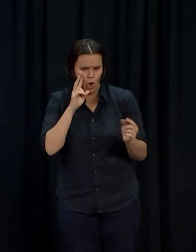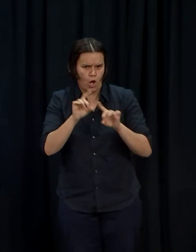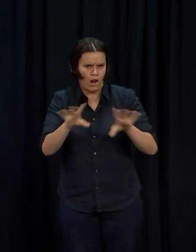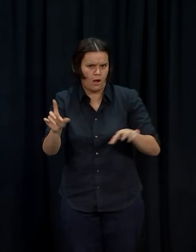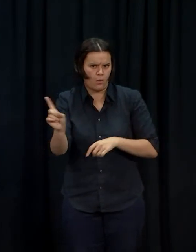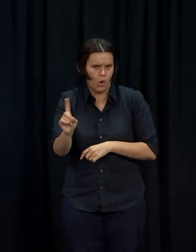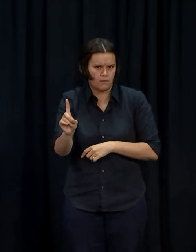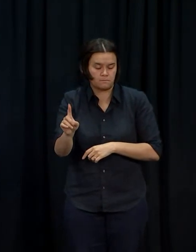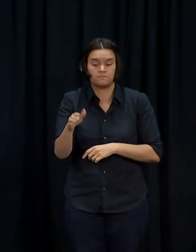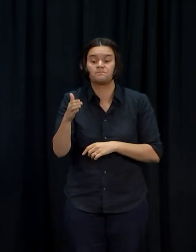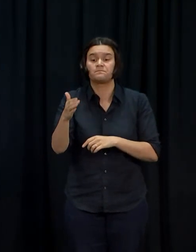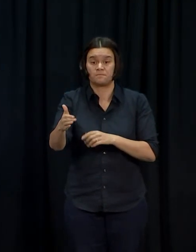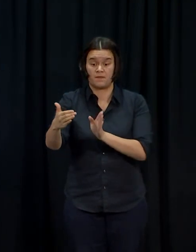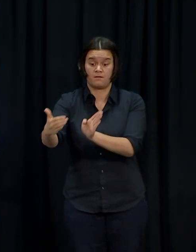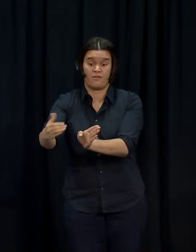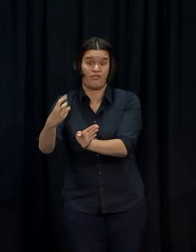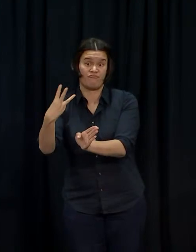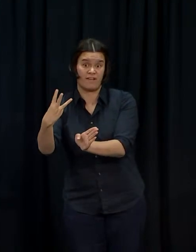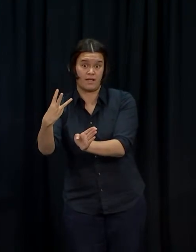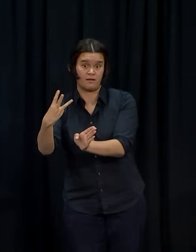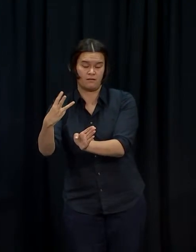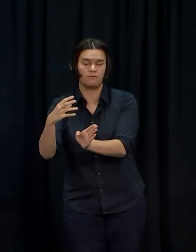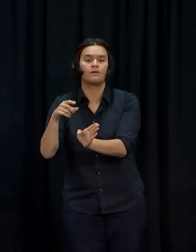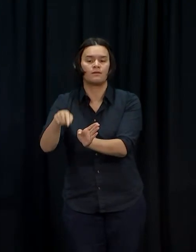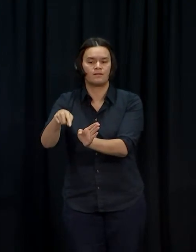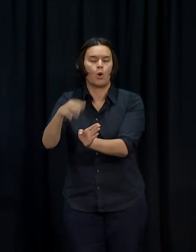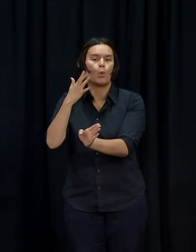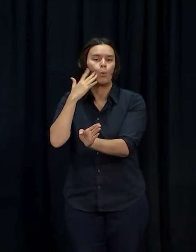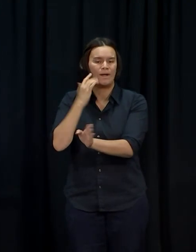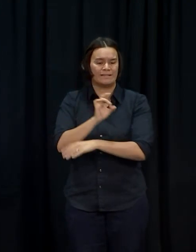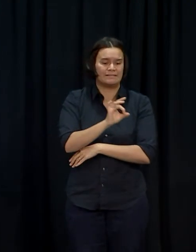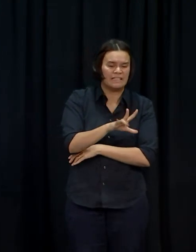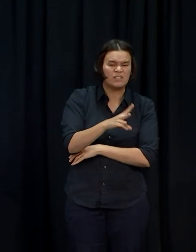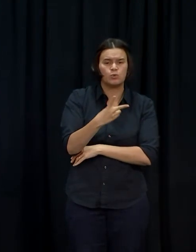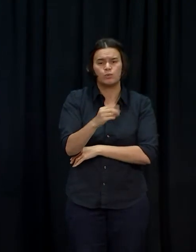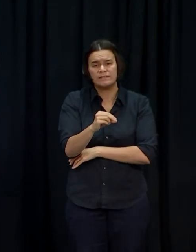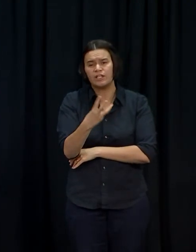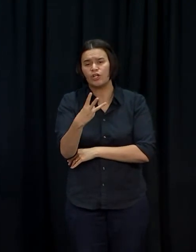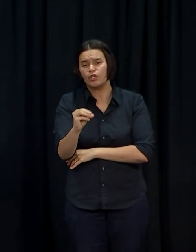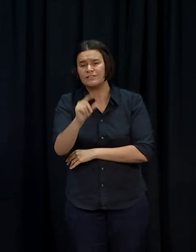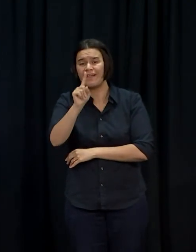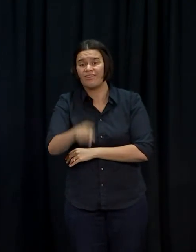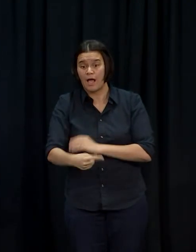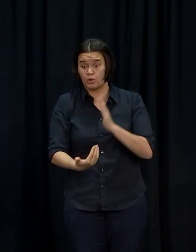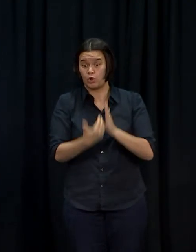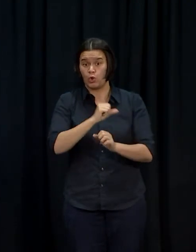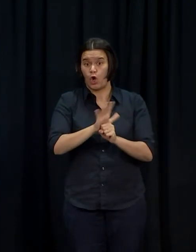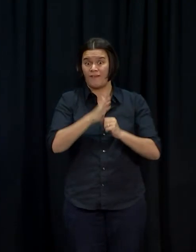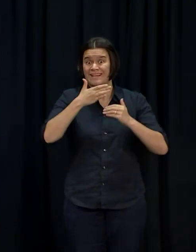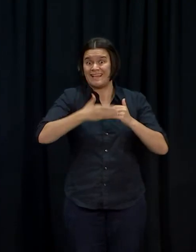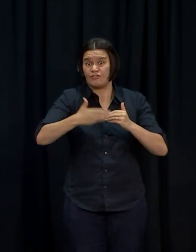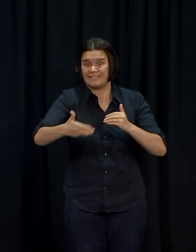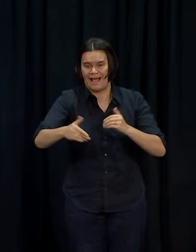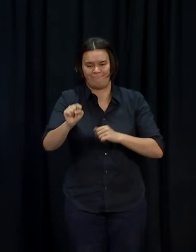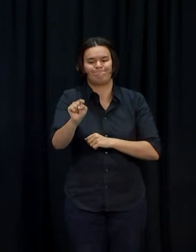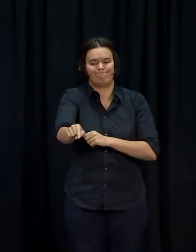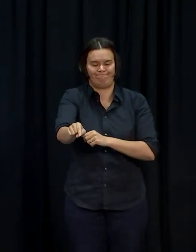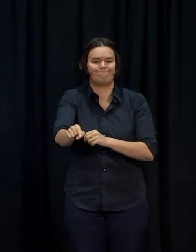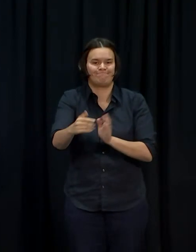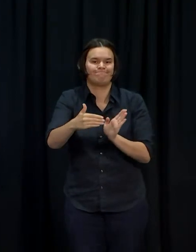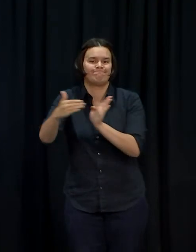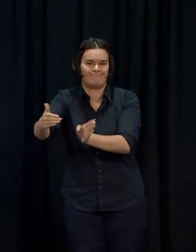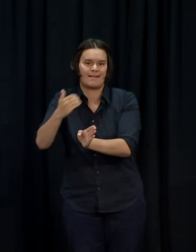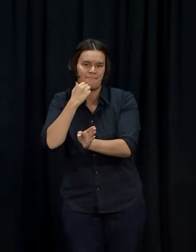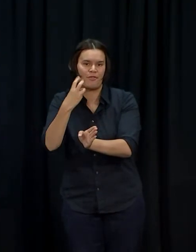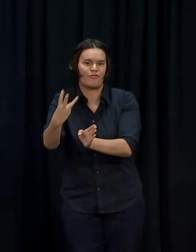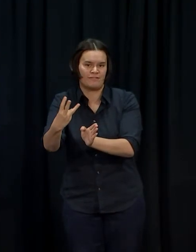tens of thousands, we will then make further changes to contact tracing. Locations of interest and push notifications will be